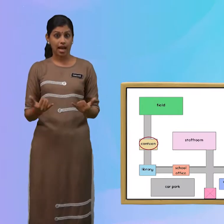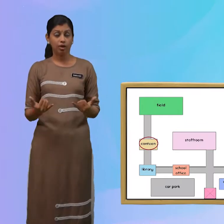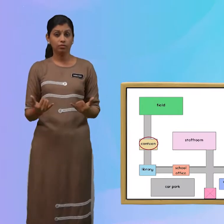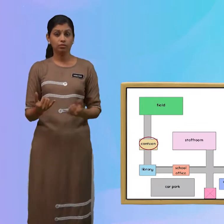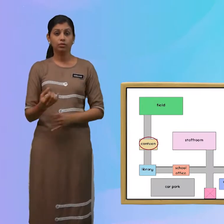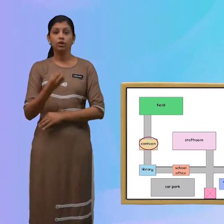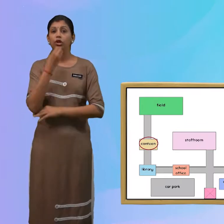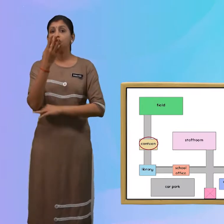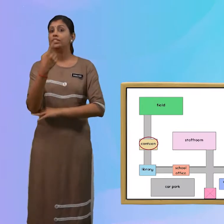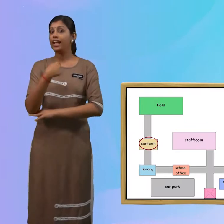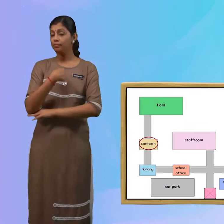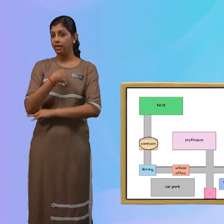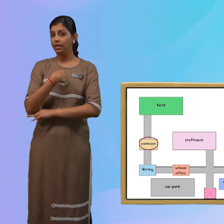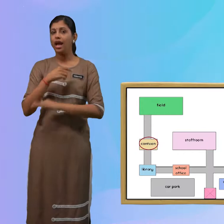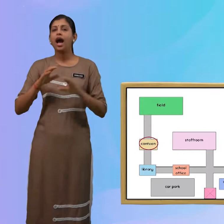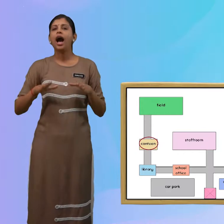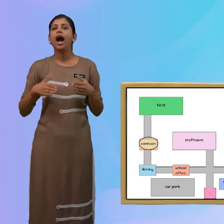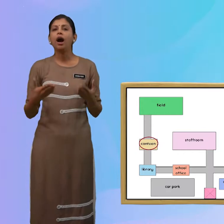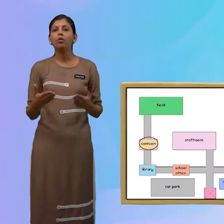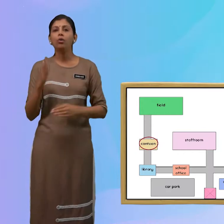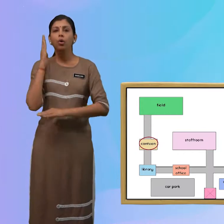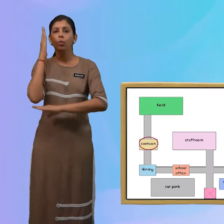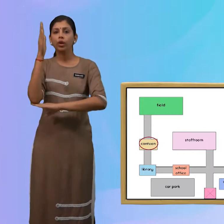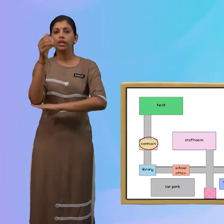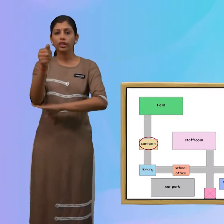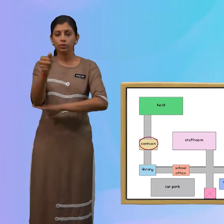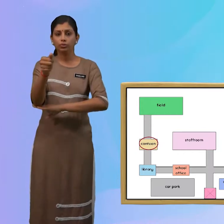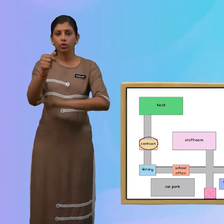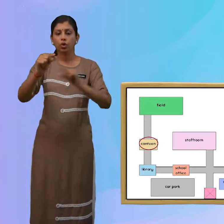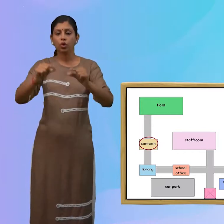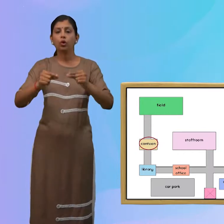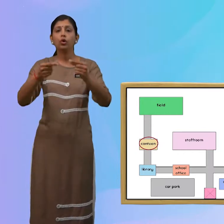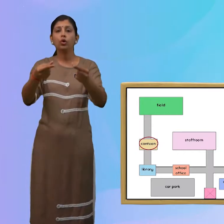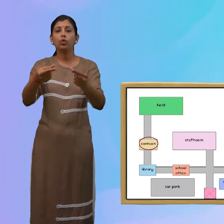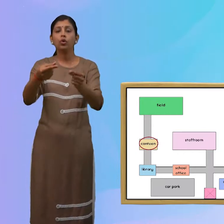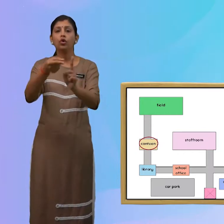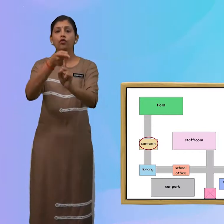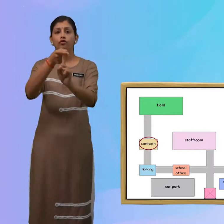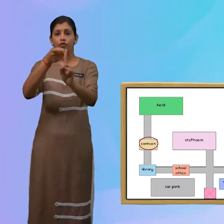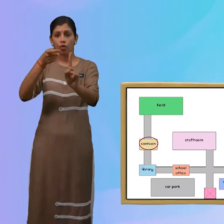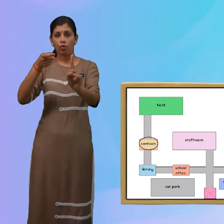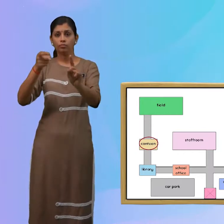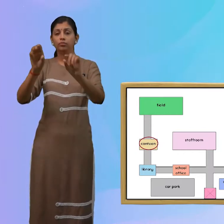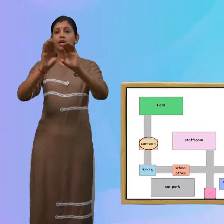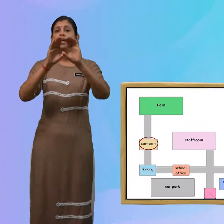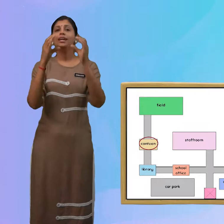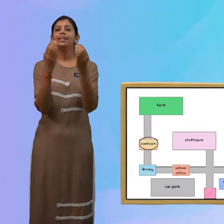Now, you tell me how will you go from